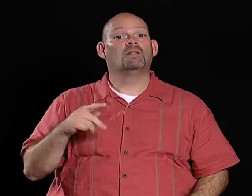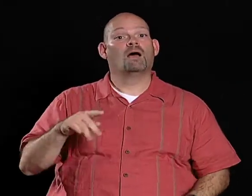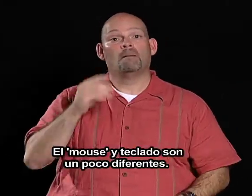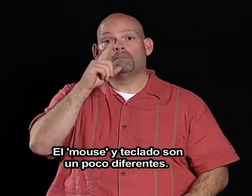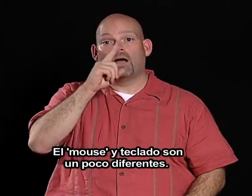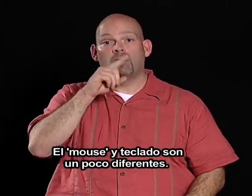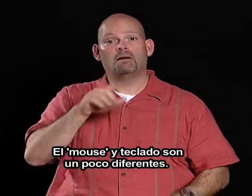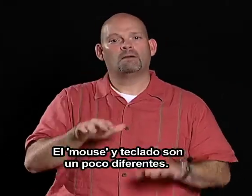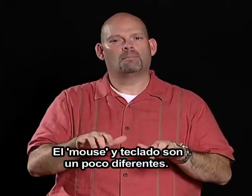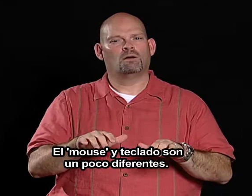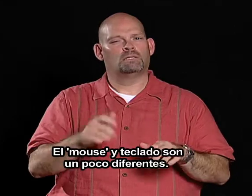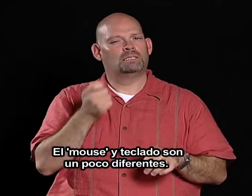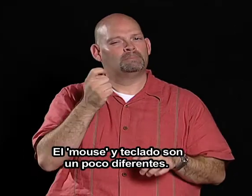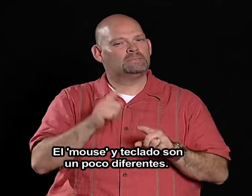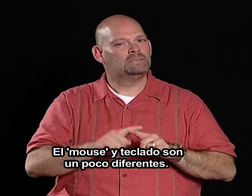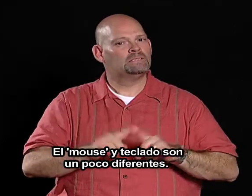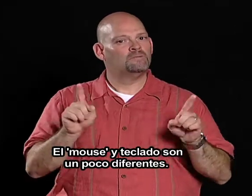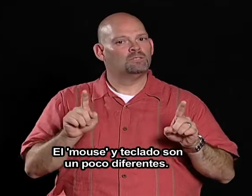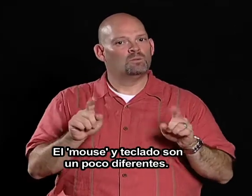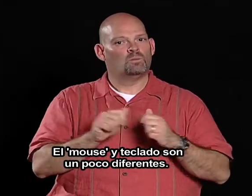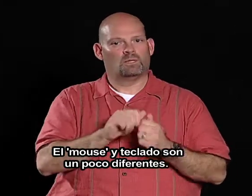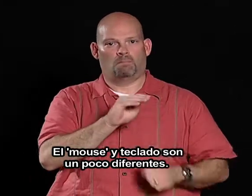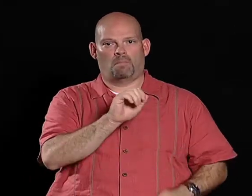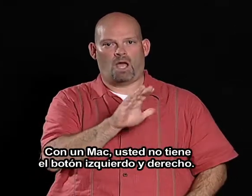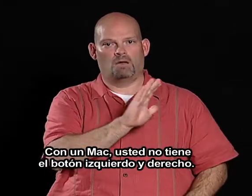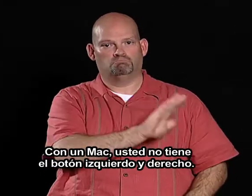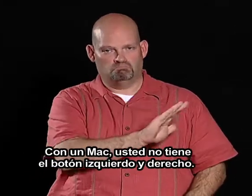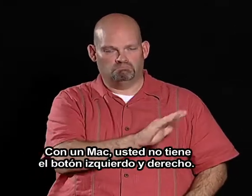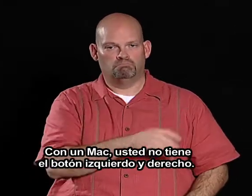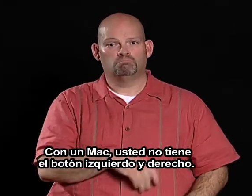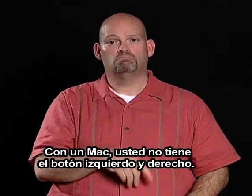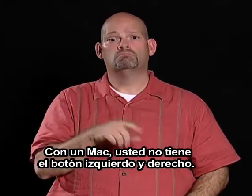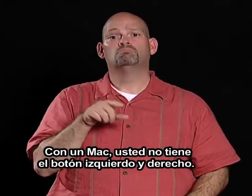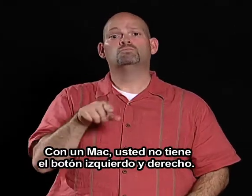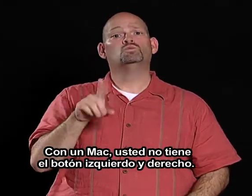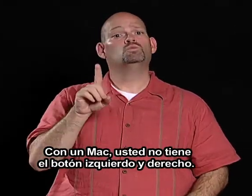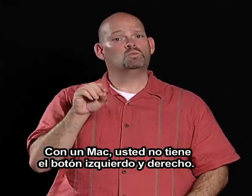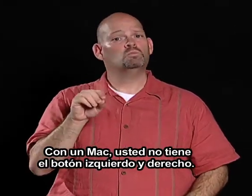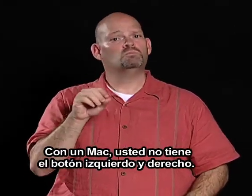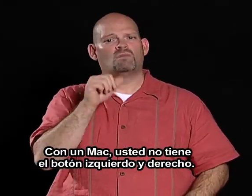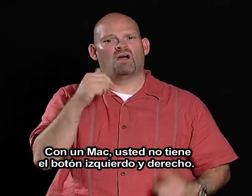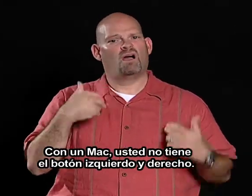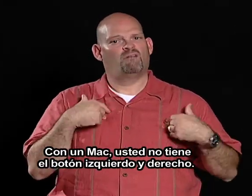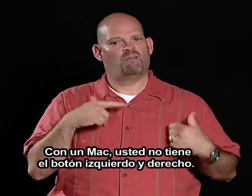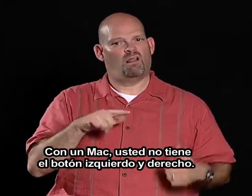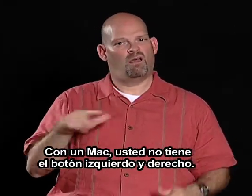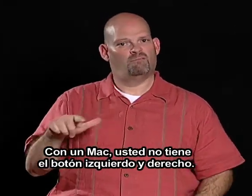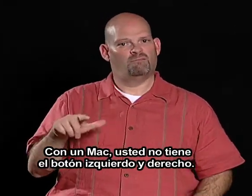The mouse and keyboard are slightly different. With a Mac, you do not have the left and right button.